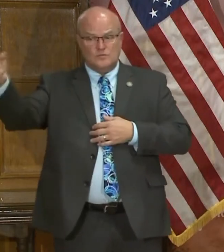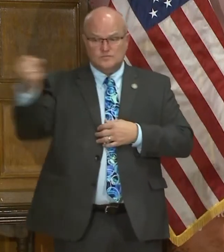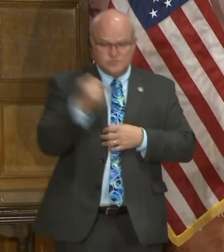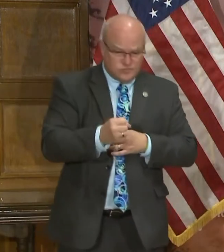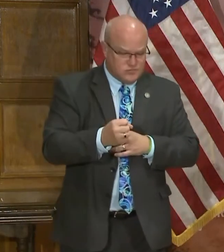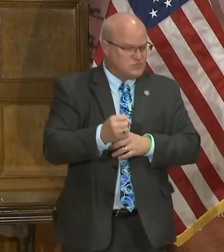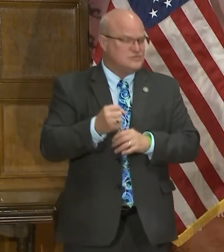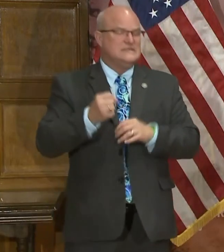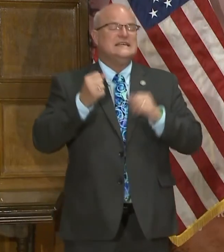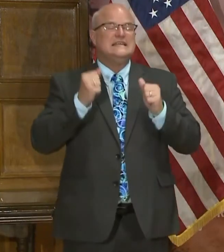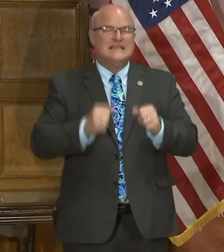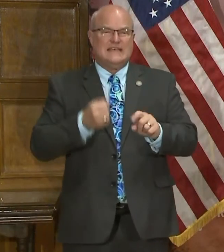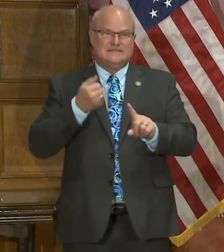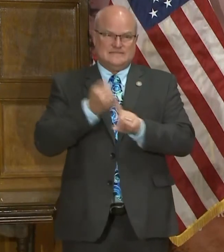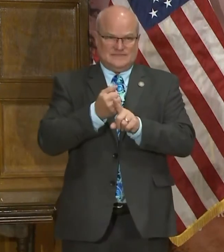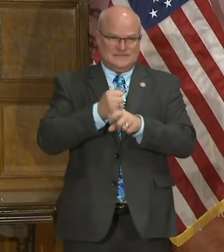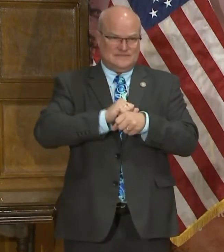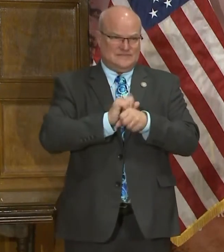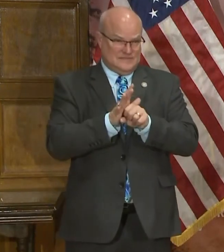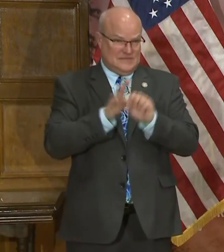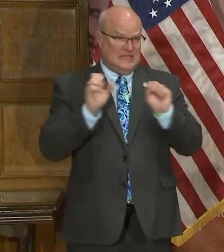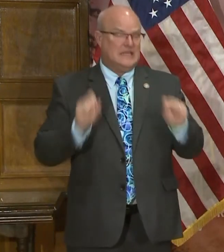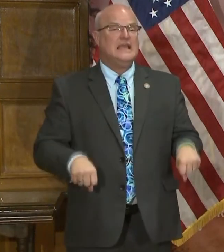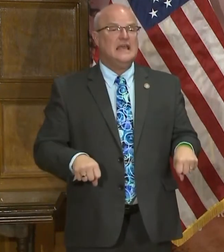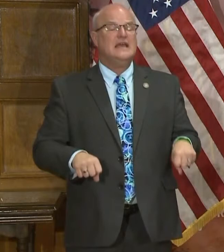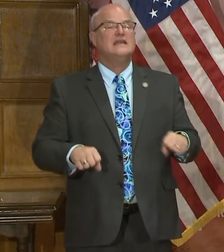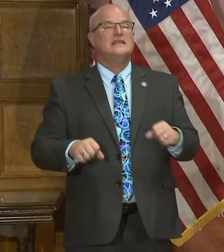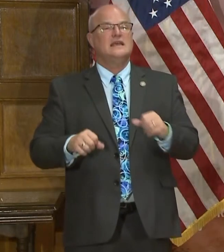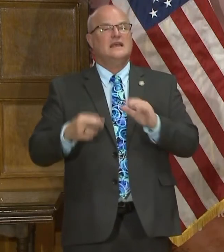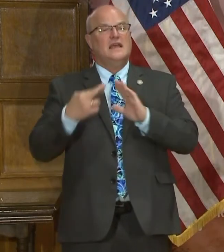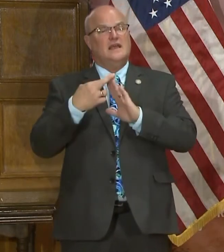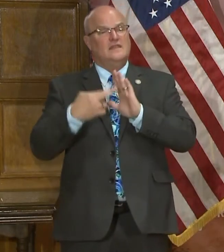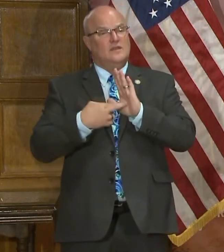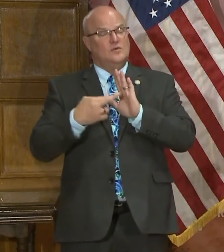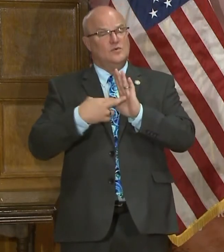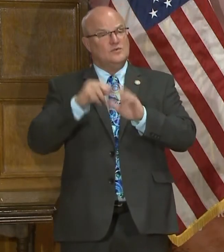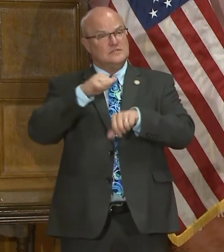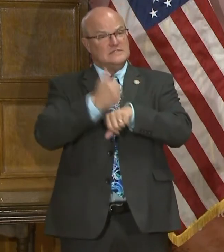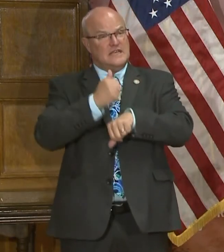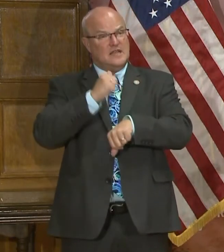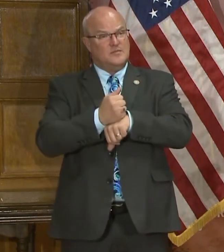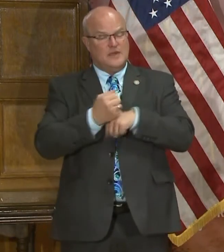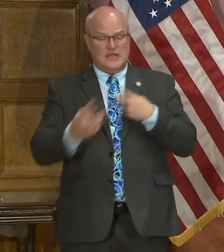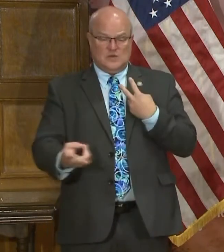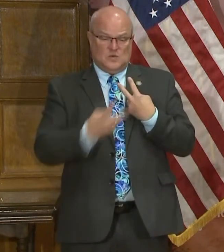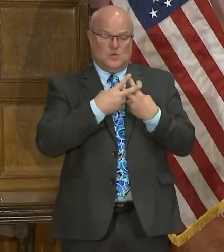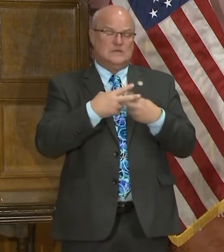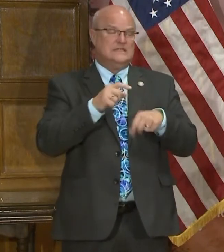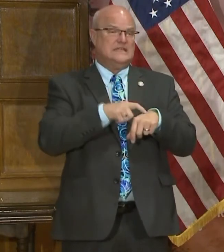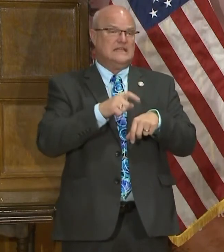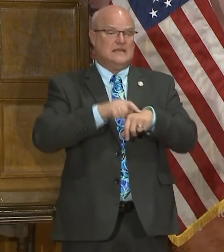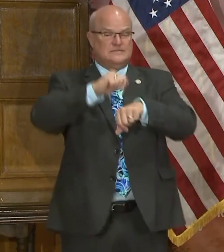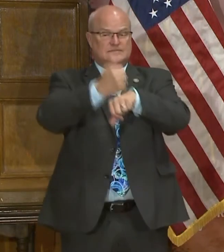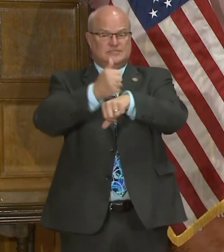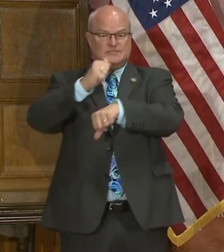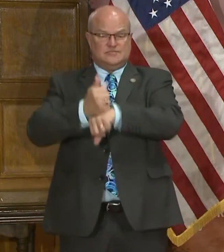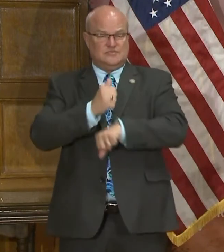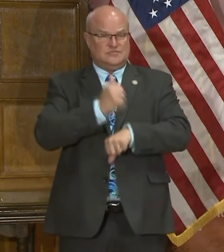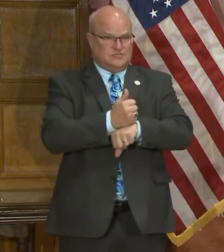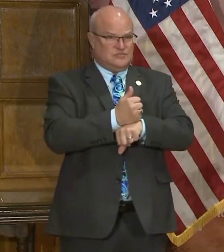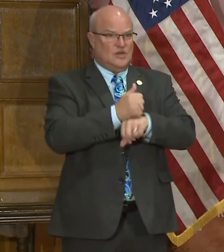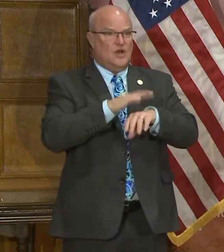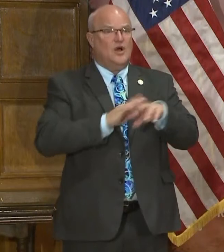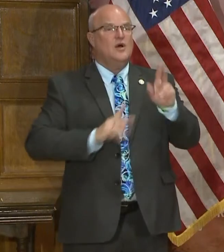that they can become infected. There are rules and now quarantine periods being placed